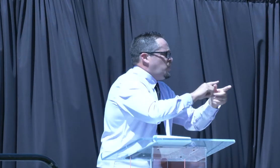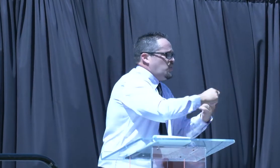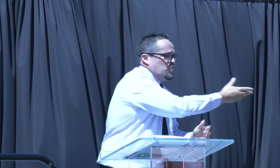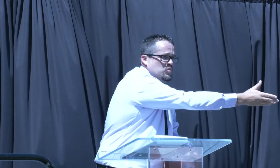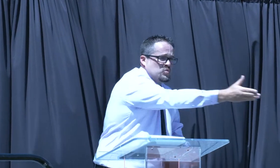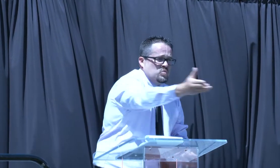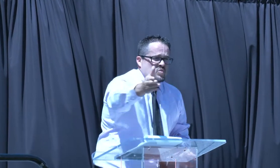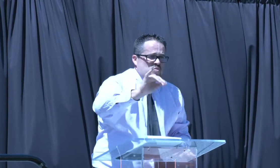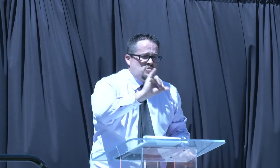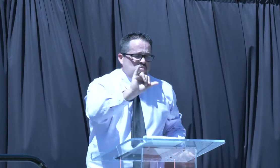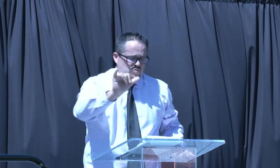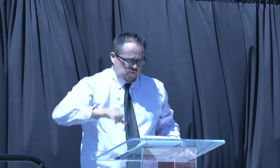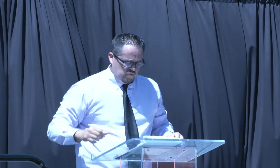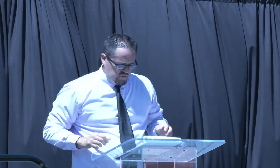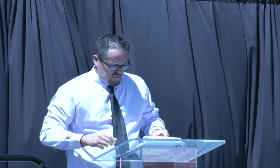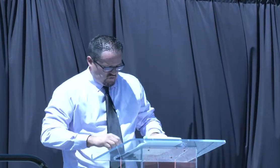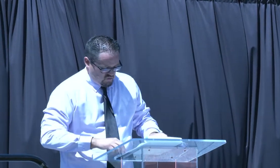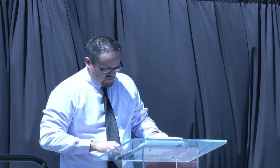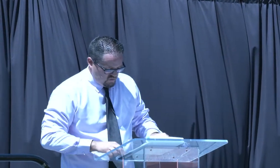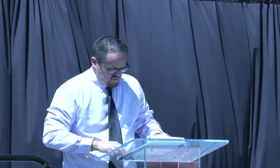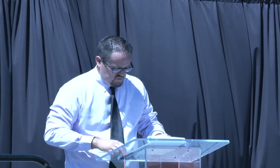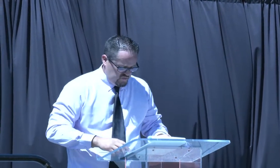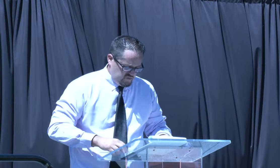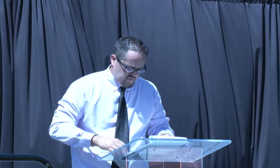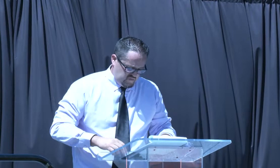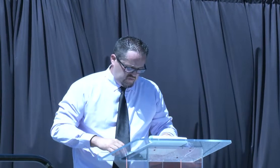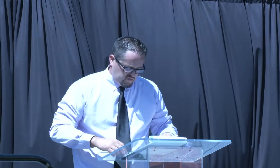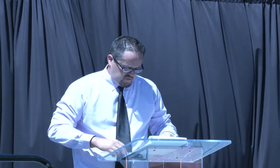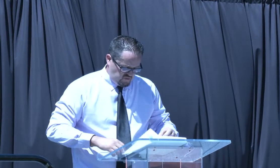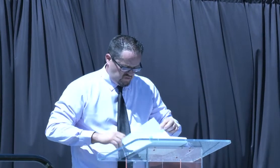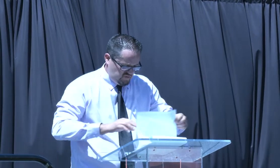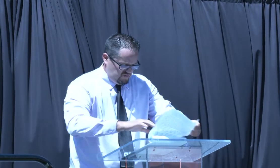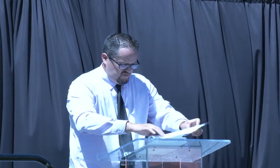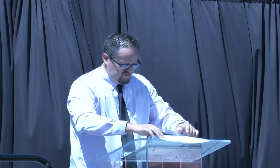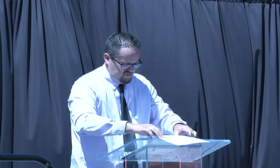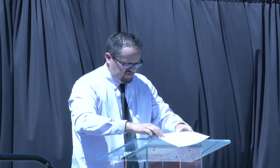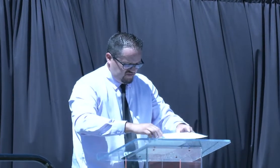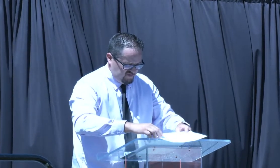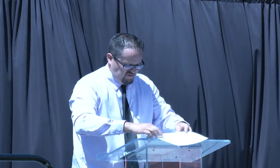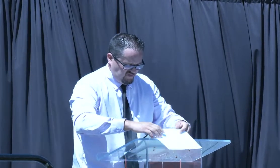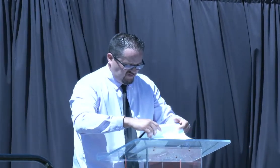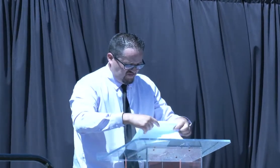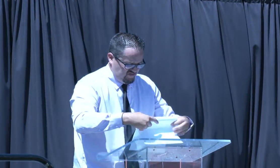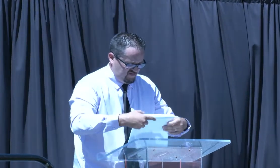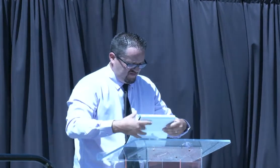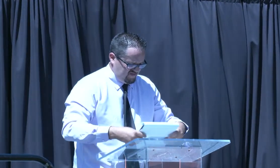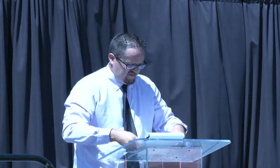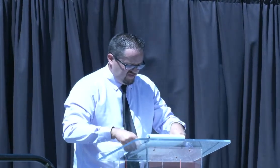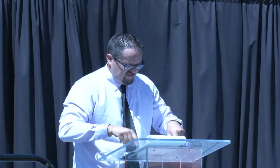As part of 4 generations in CSD history, CSD matters to me significantly, as it should for you.